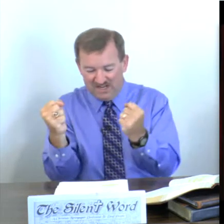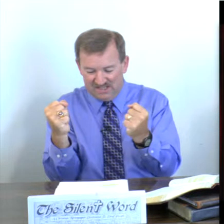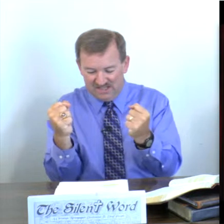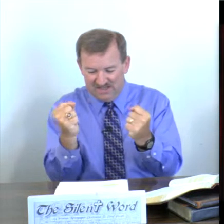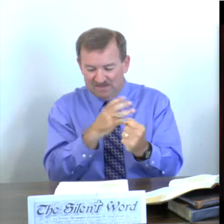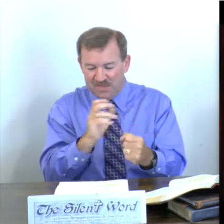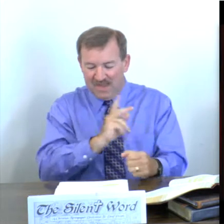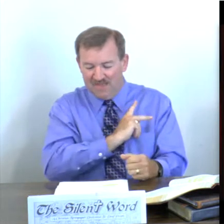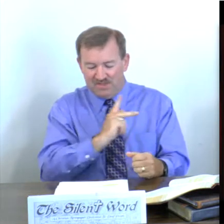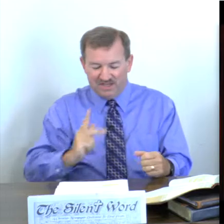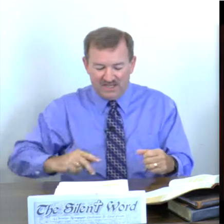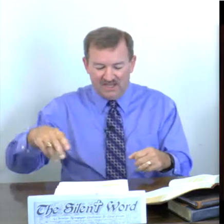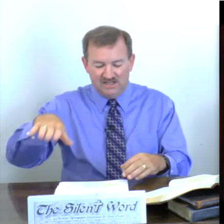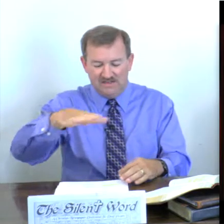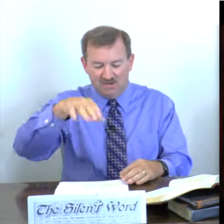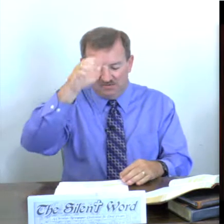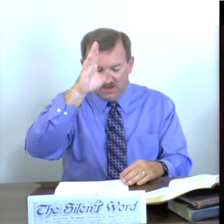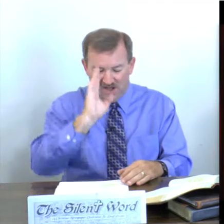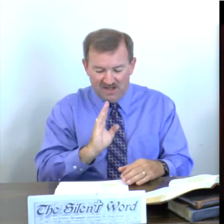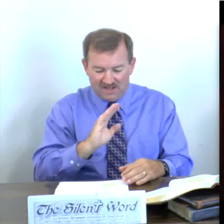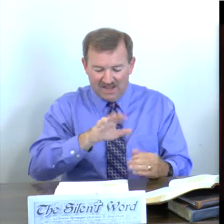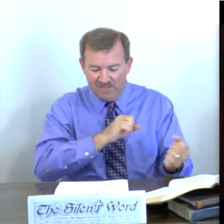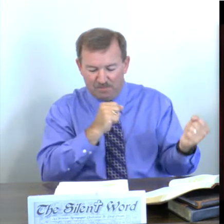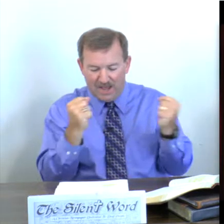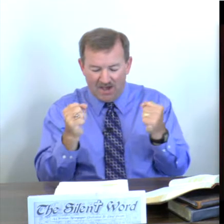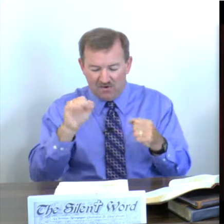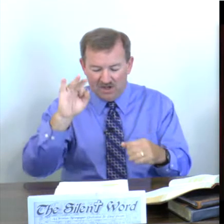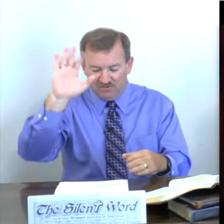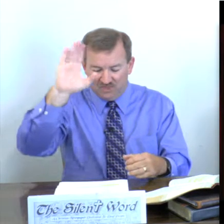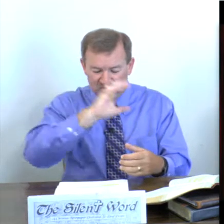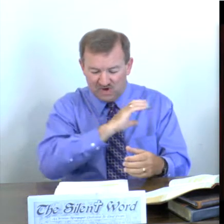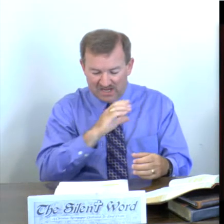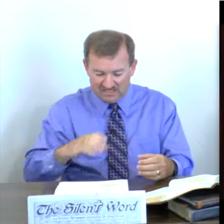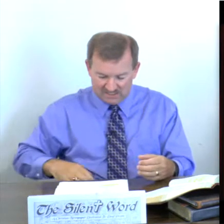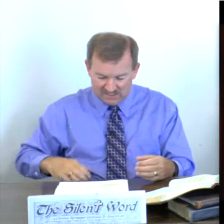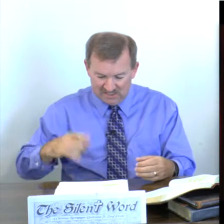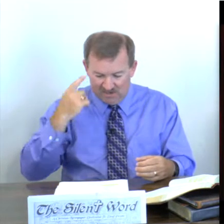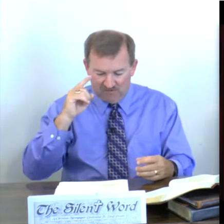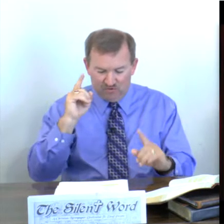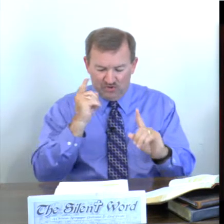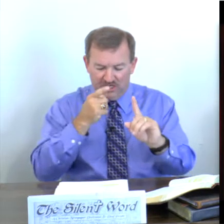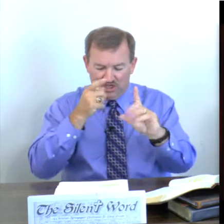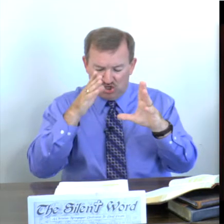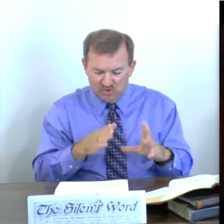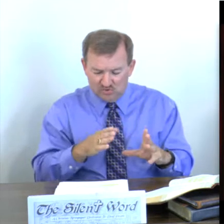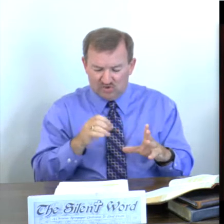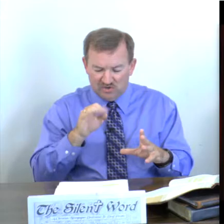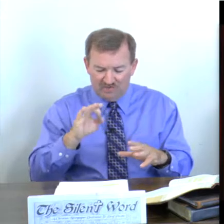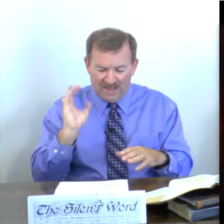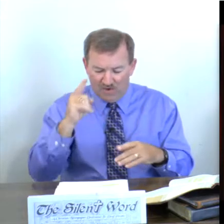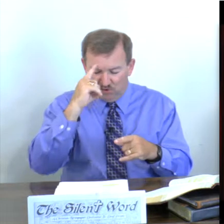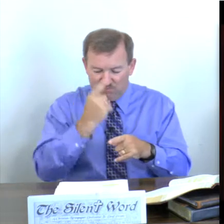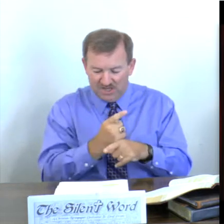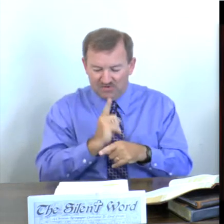strength and the kingdom of God and the power of his Christ. For the accuser of our brethren